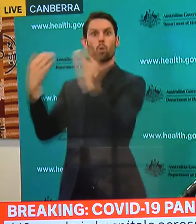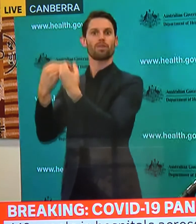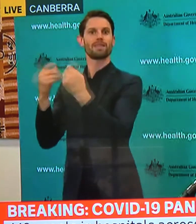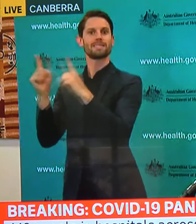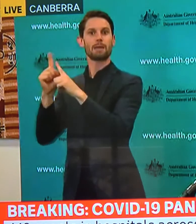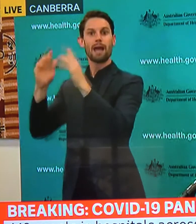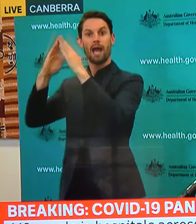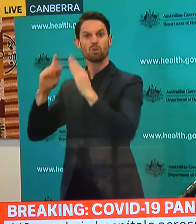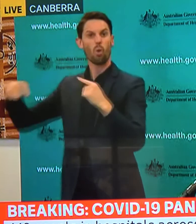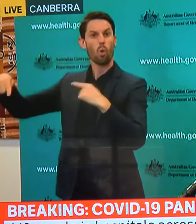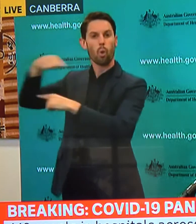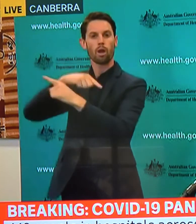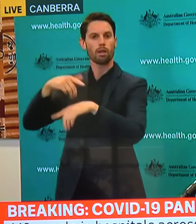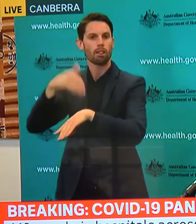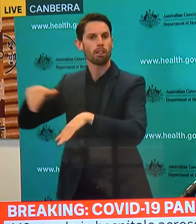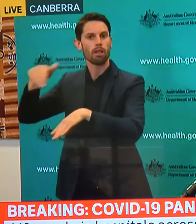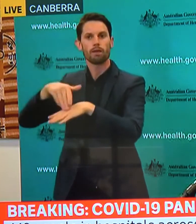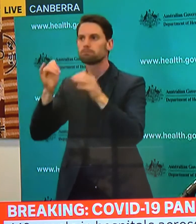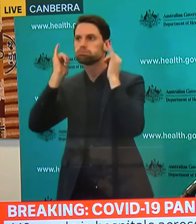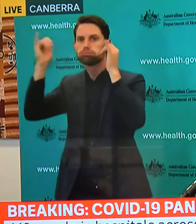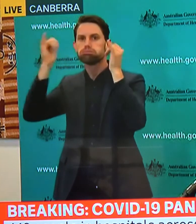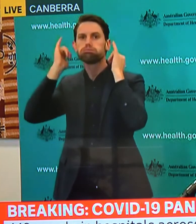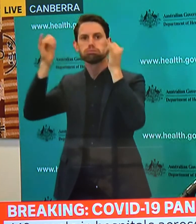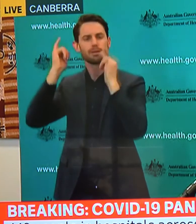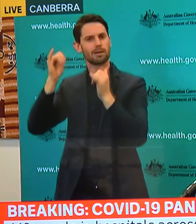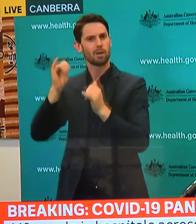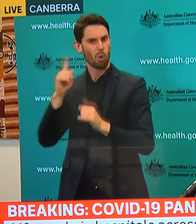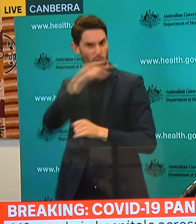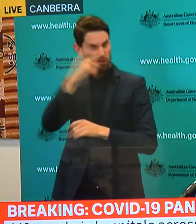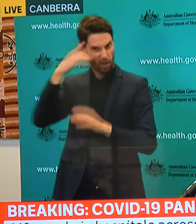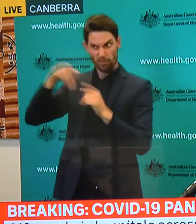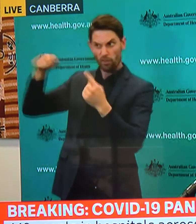over the weekend. Is that something you have a bit of sympathy for, if these people are